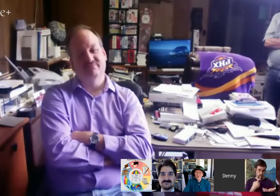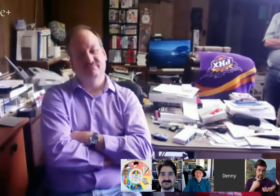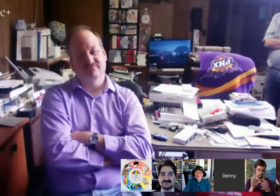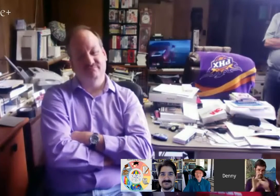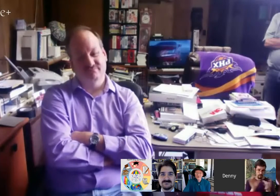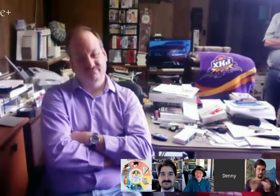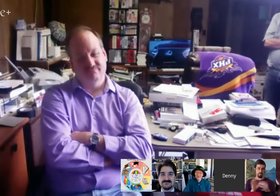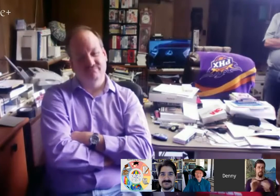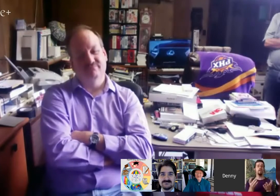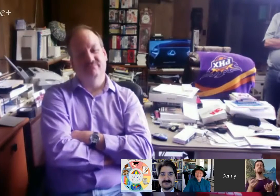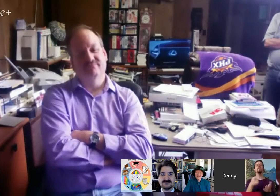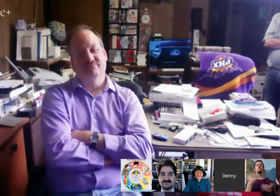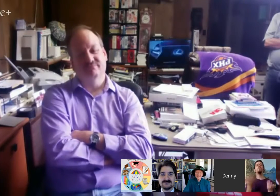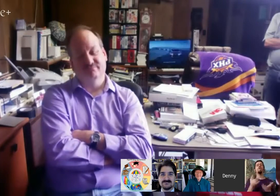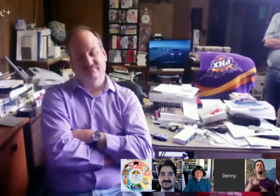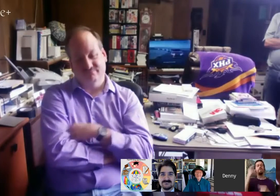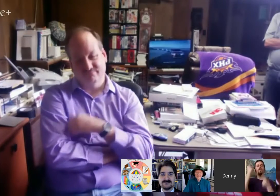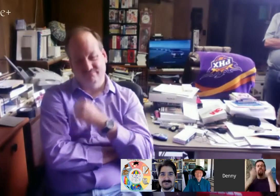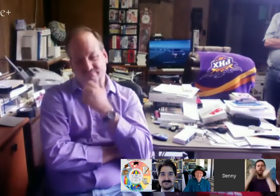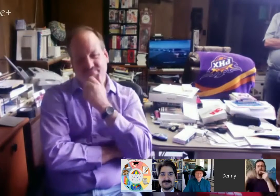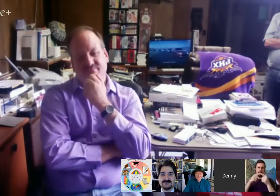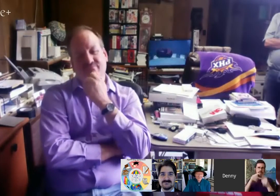So please tell me what you think.